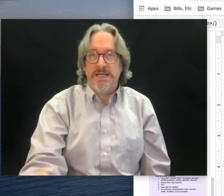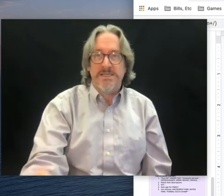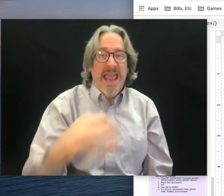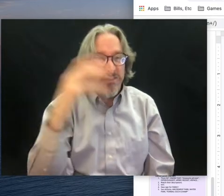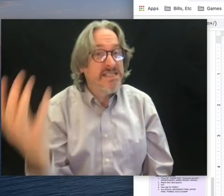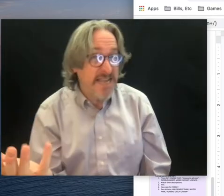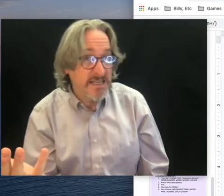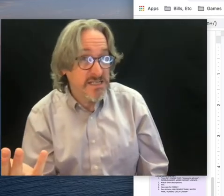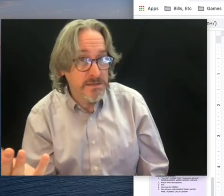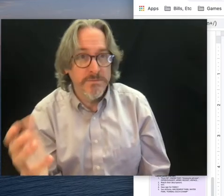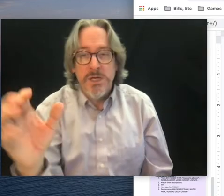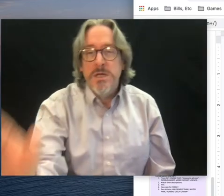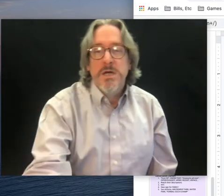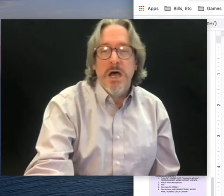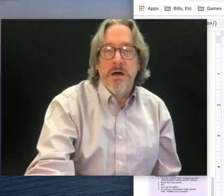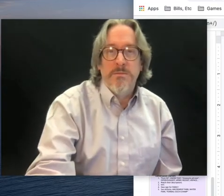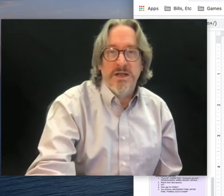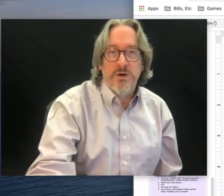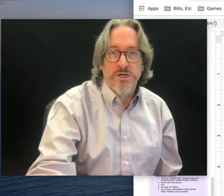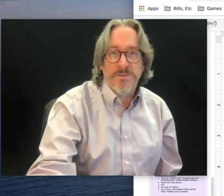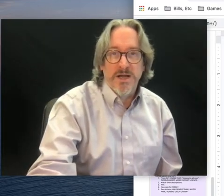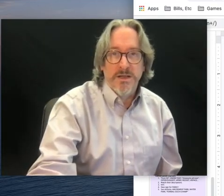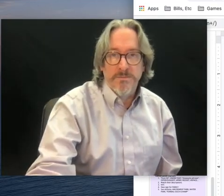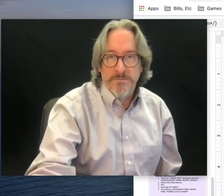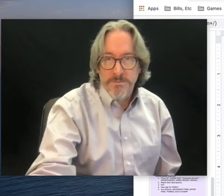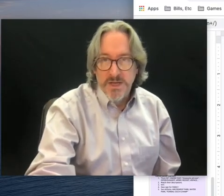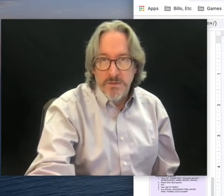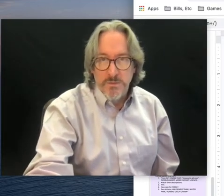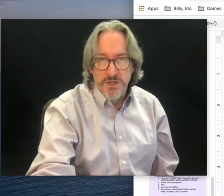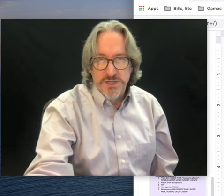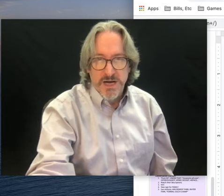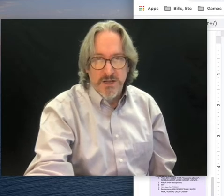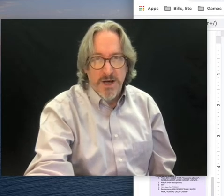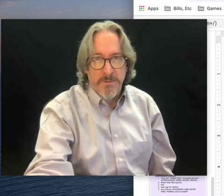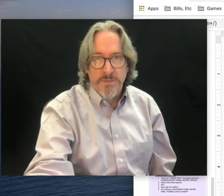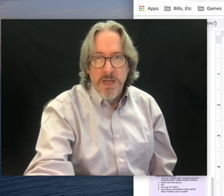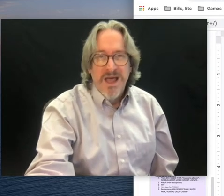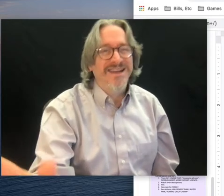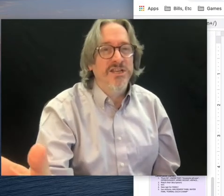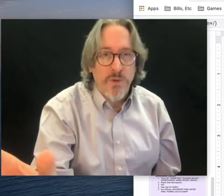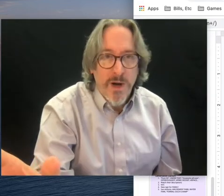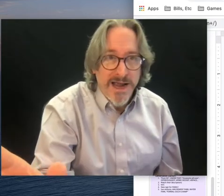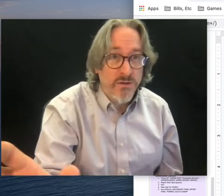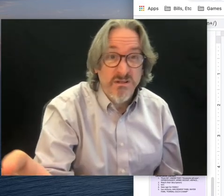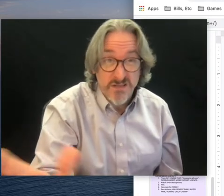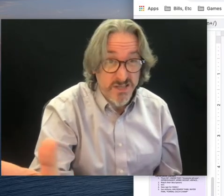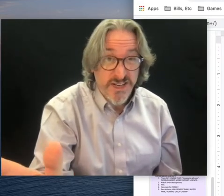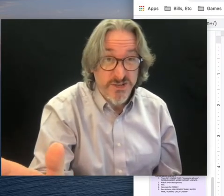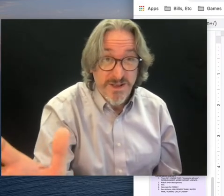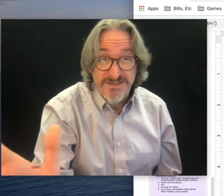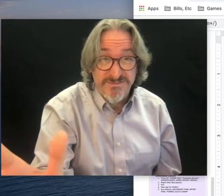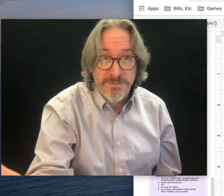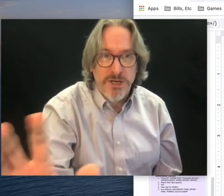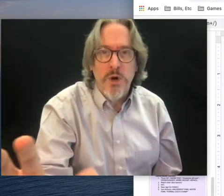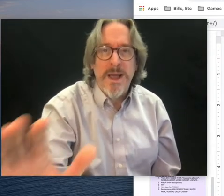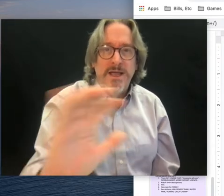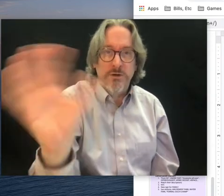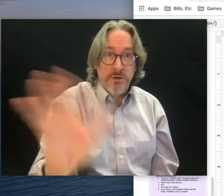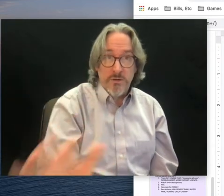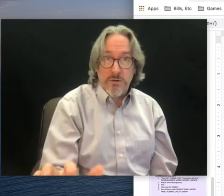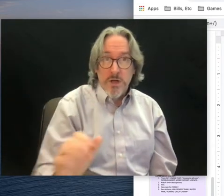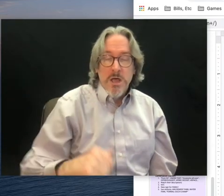these cities and the states that correspond to them, which is down at the bottom. I didn't do Ohio, just fingerspell it. But